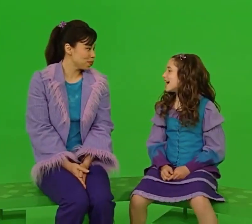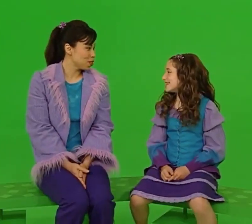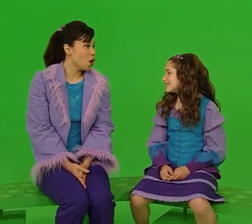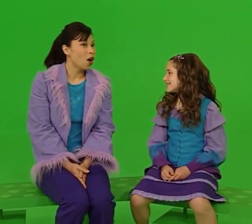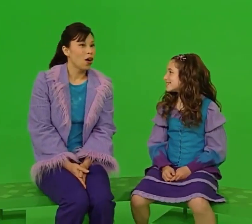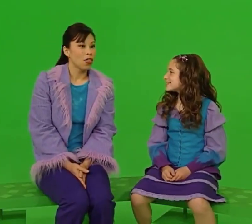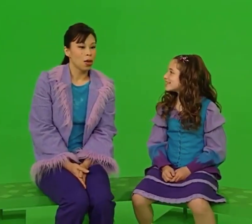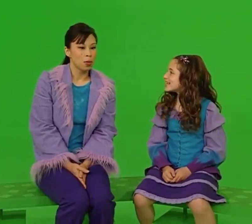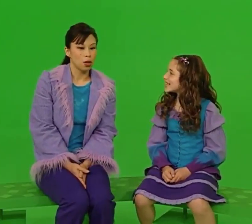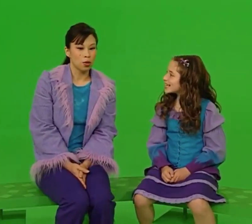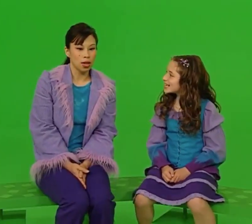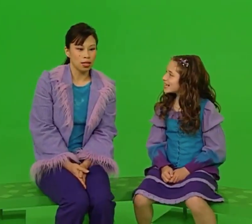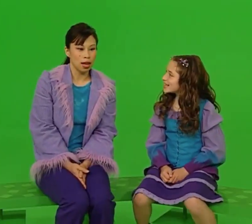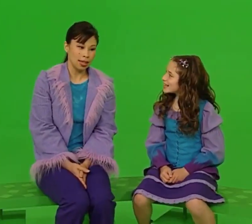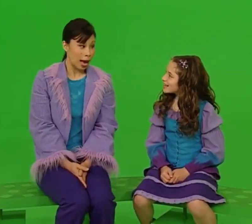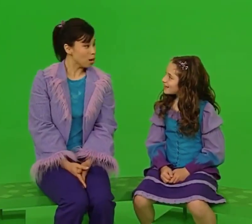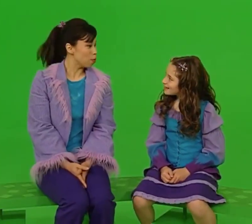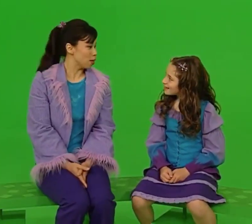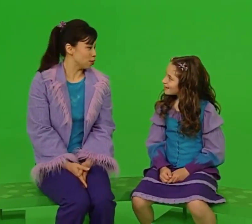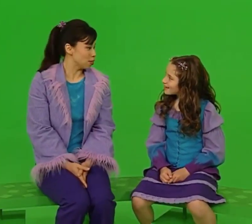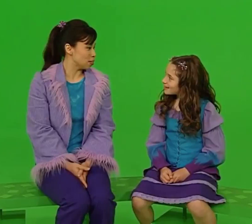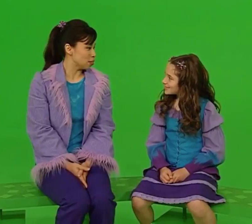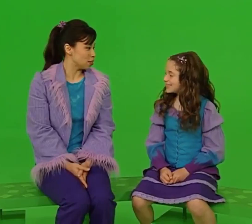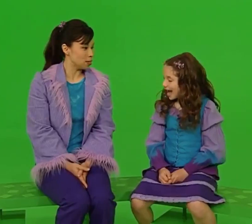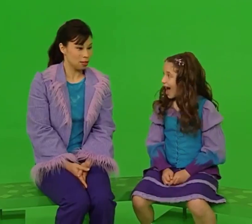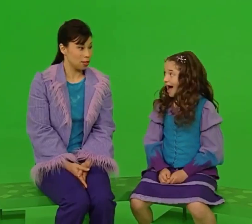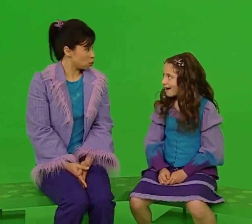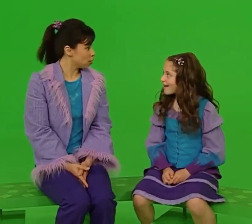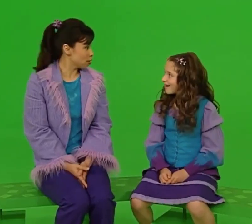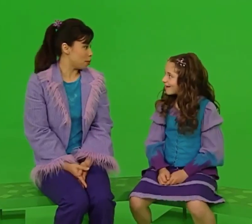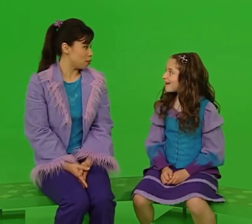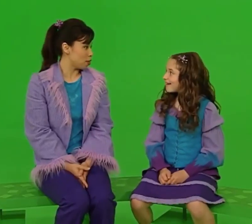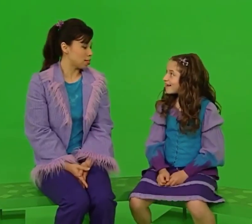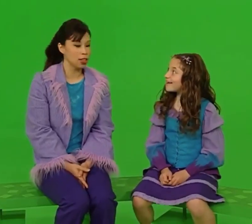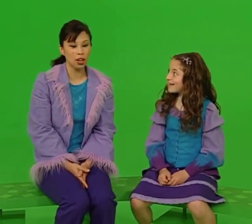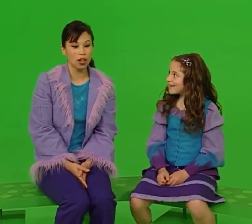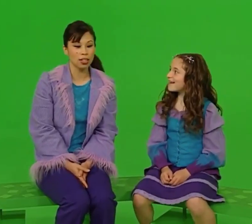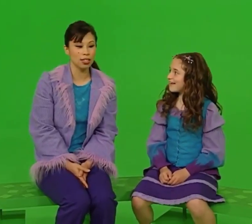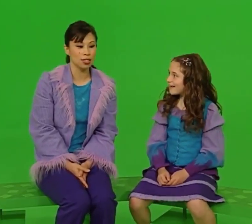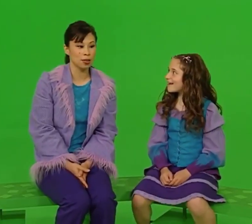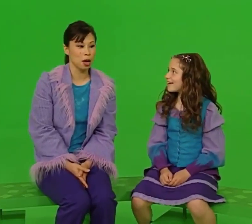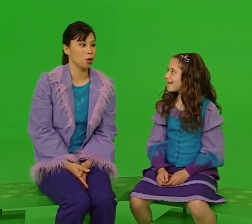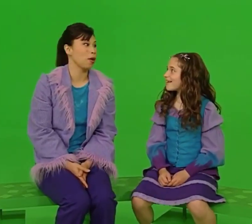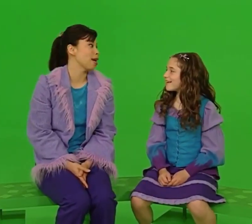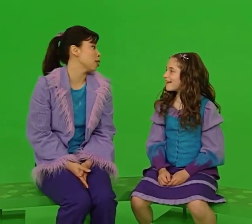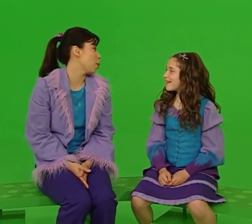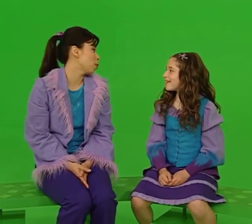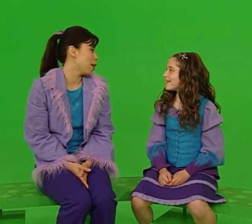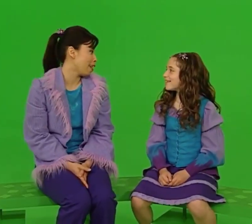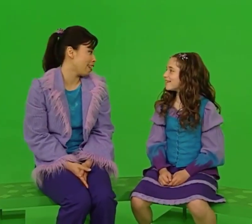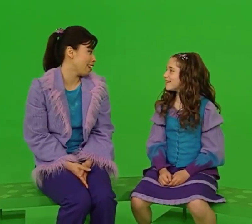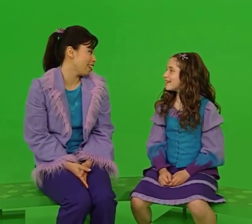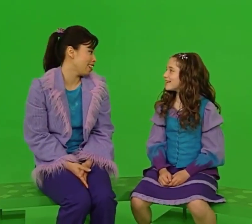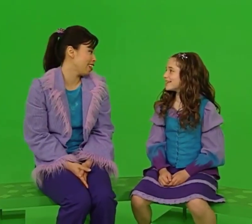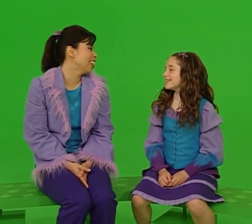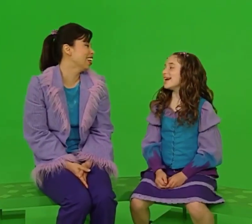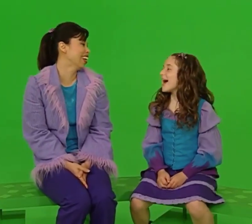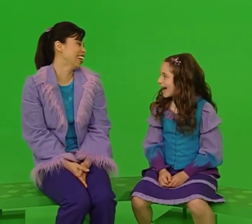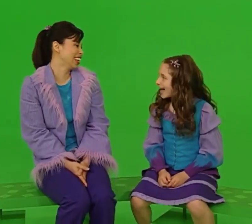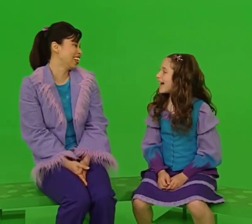Butterflies. That'd be great. And caterpillars. Yeah. They turn into butterflies and they could all eat grasshopper pie. Yeah.